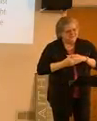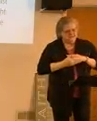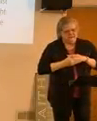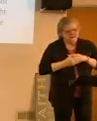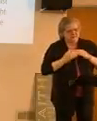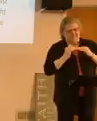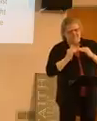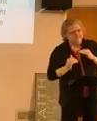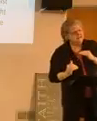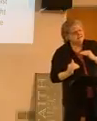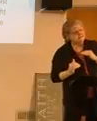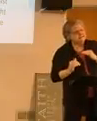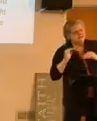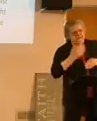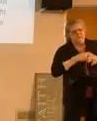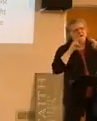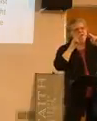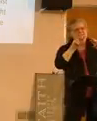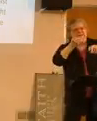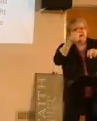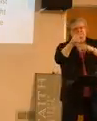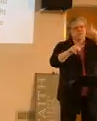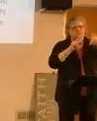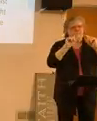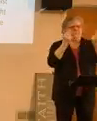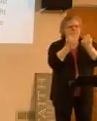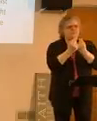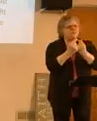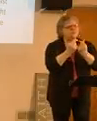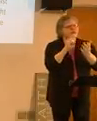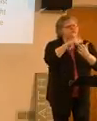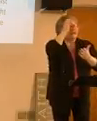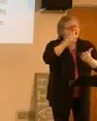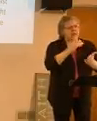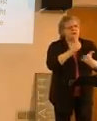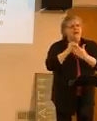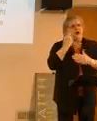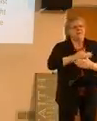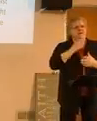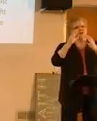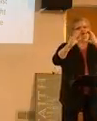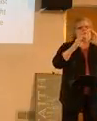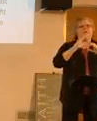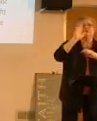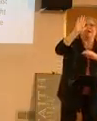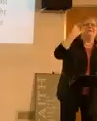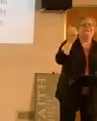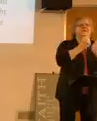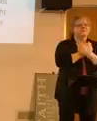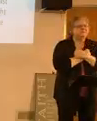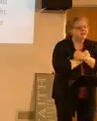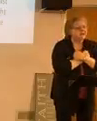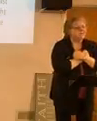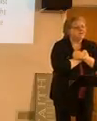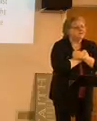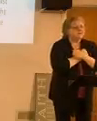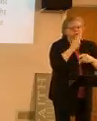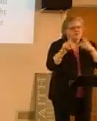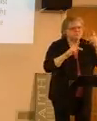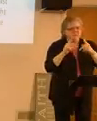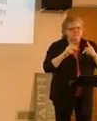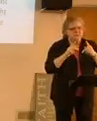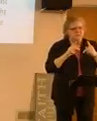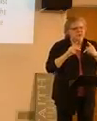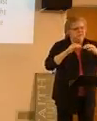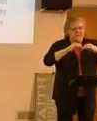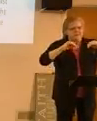groups, and that God would give us the way to communicate his love to the most unlikely